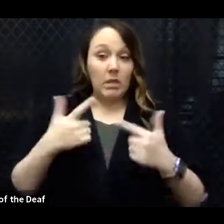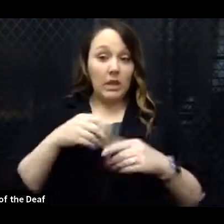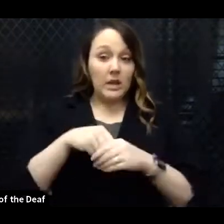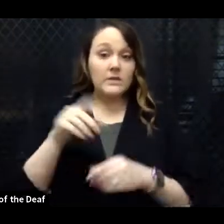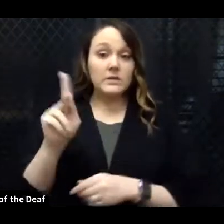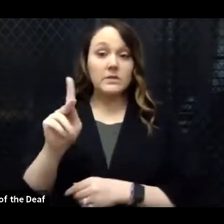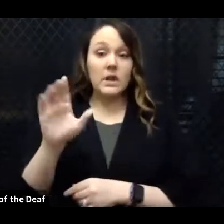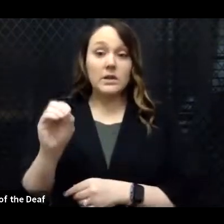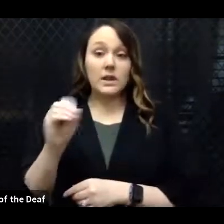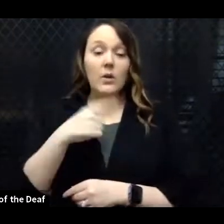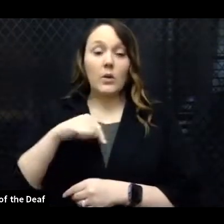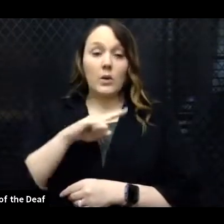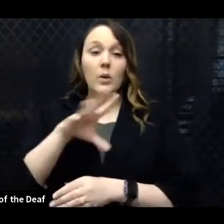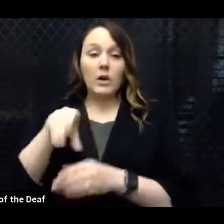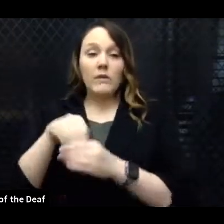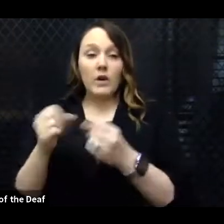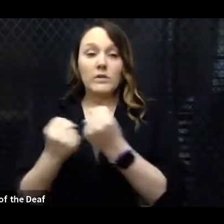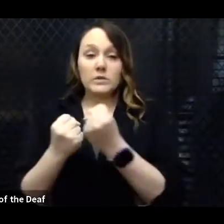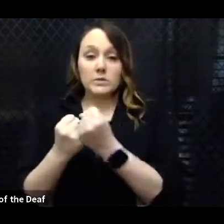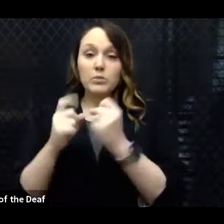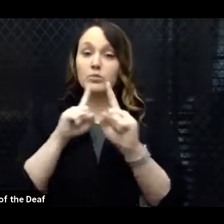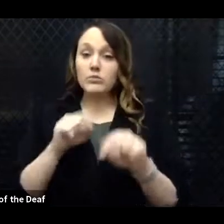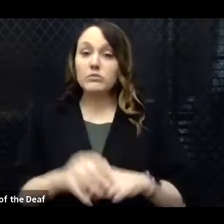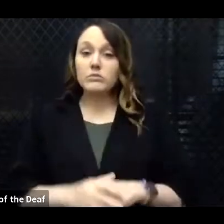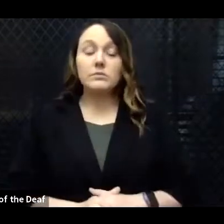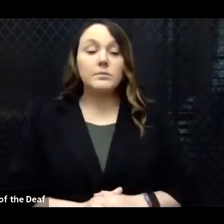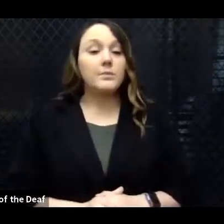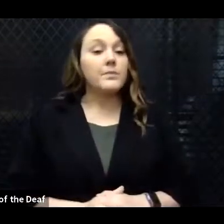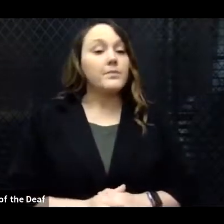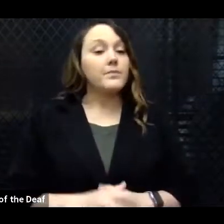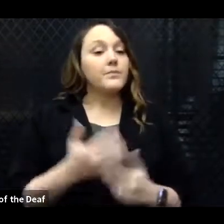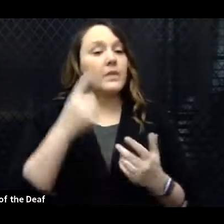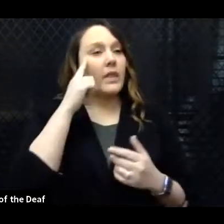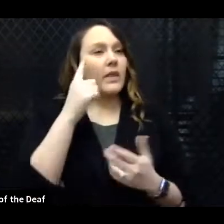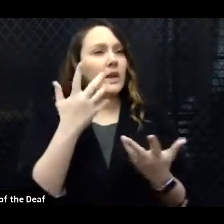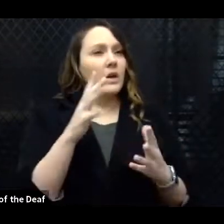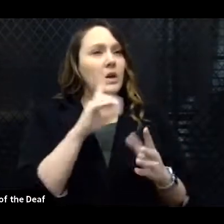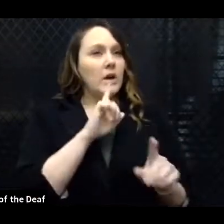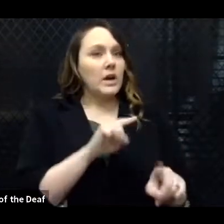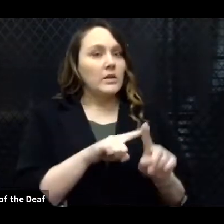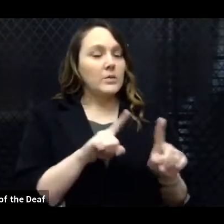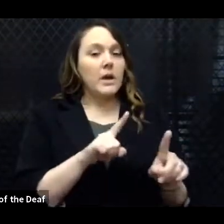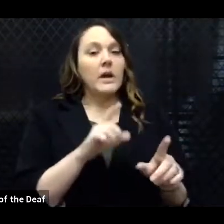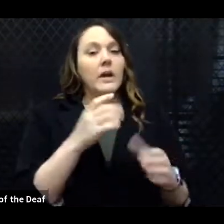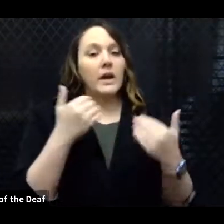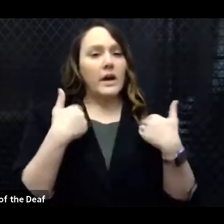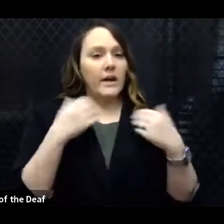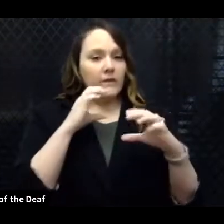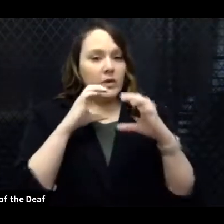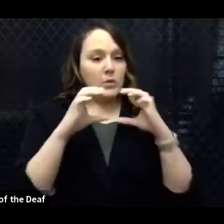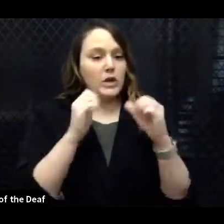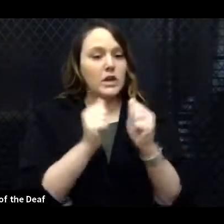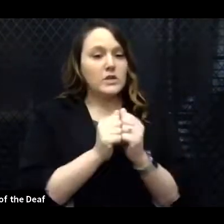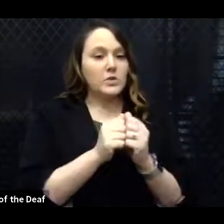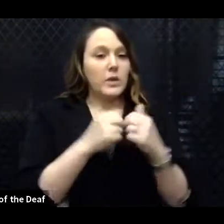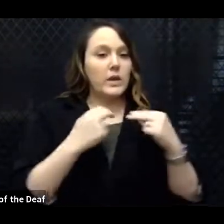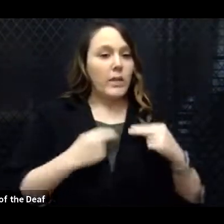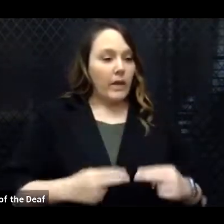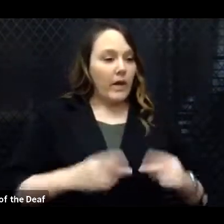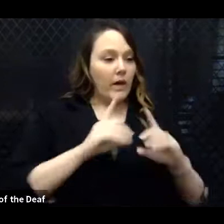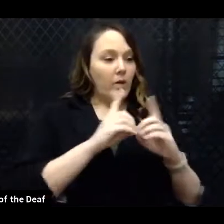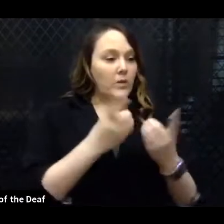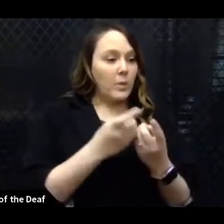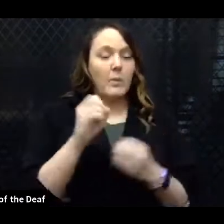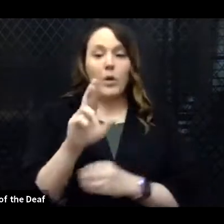supporting them in their response. Okay, I think this kind of answered it, but I'll read it anyway. Is Sure. there communication between the health department, either Loudon or